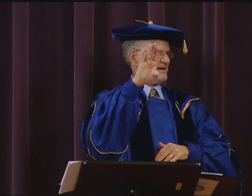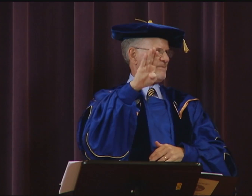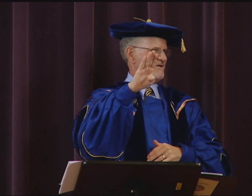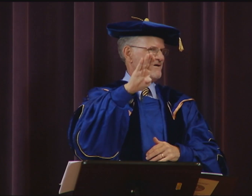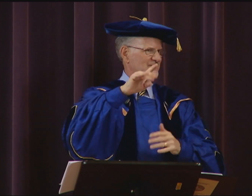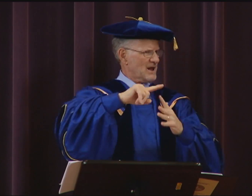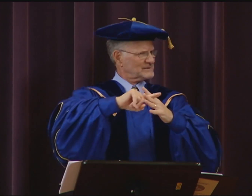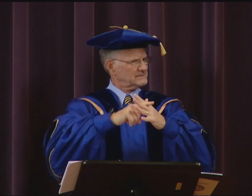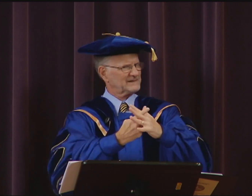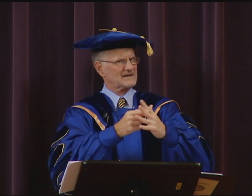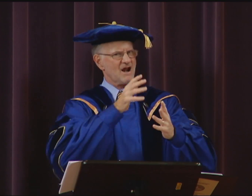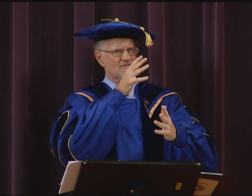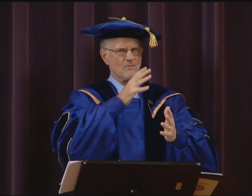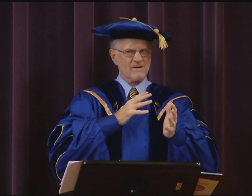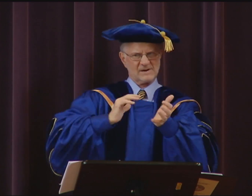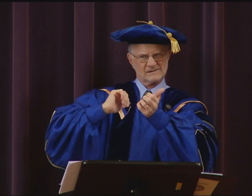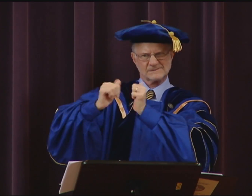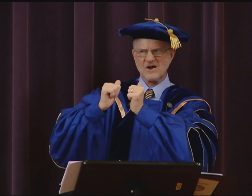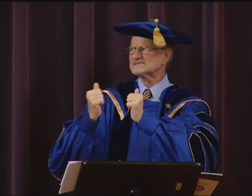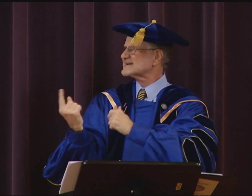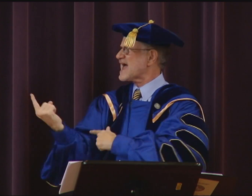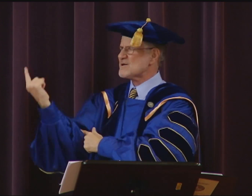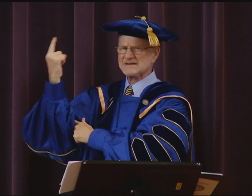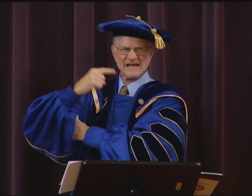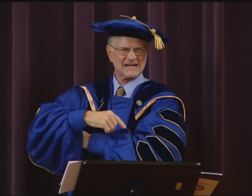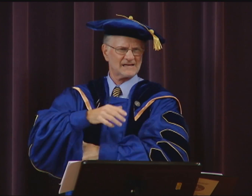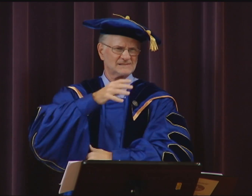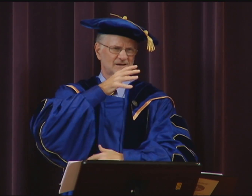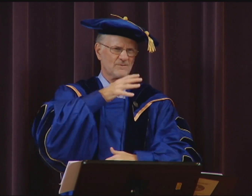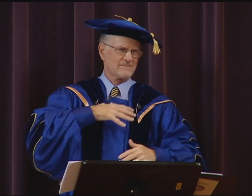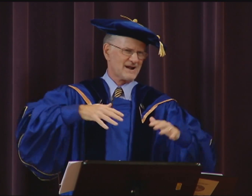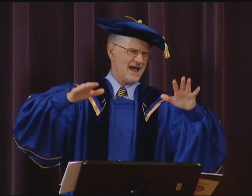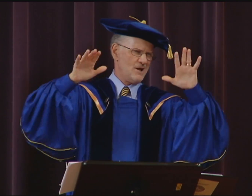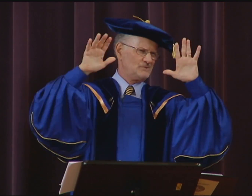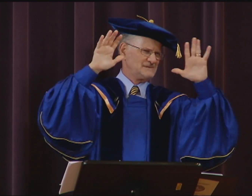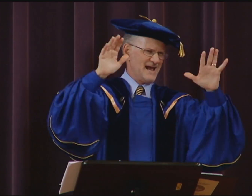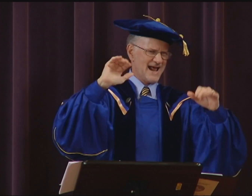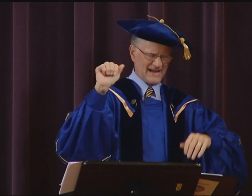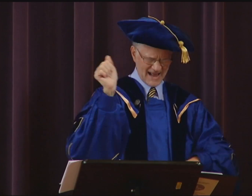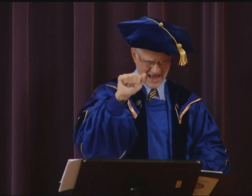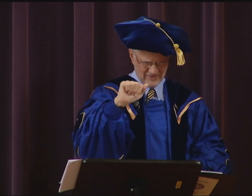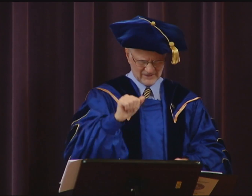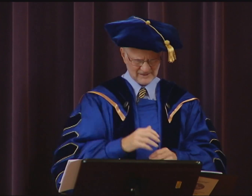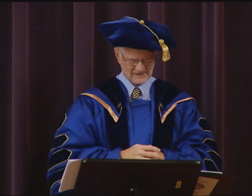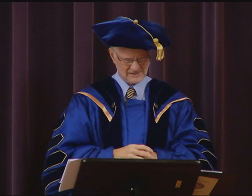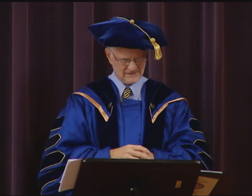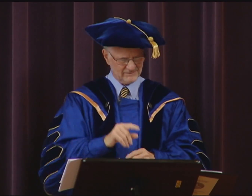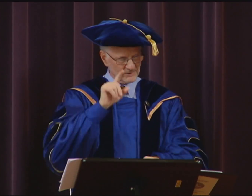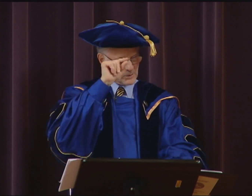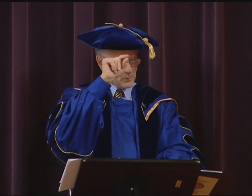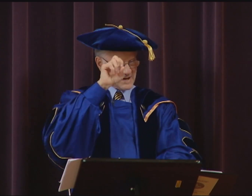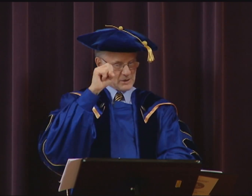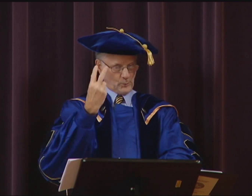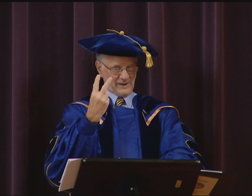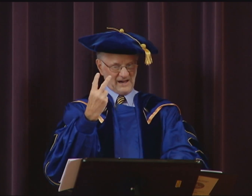and volleyball. So that was the beginning of women's sports. And of course, we have outstanding women